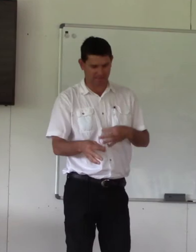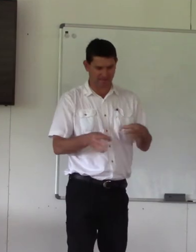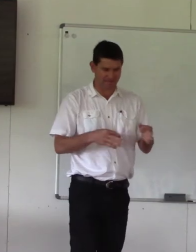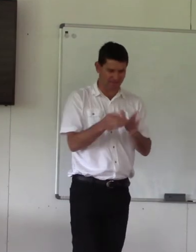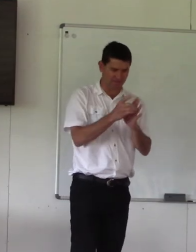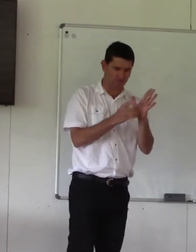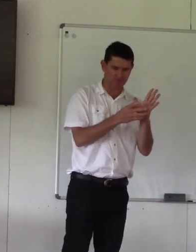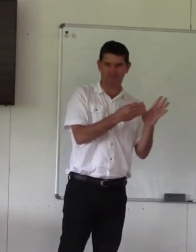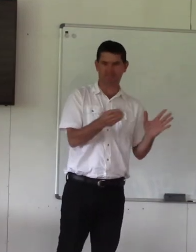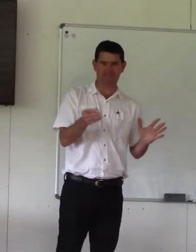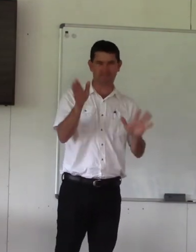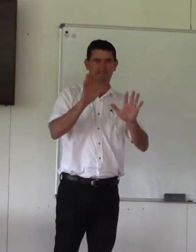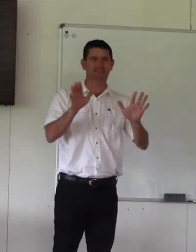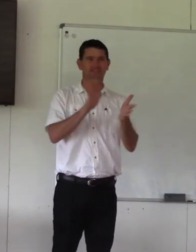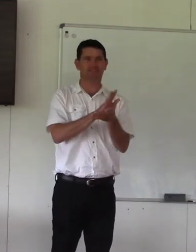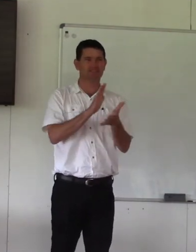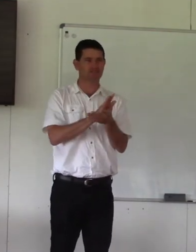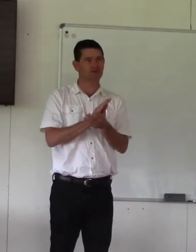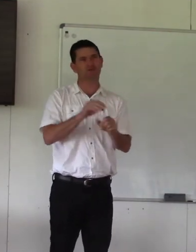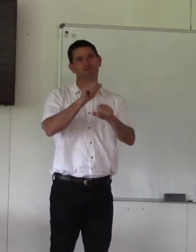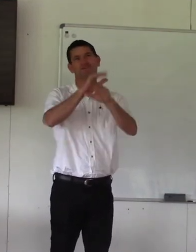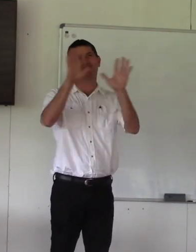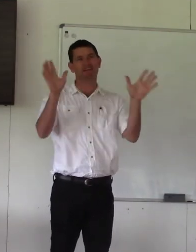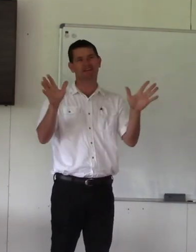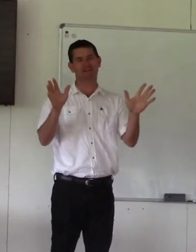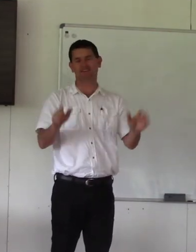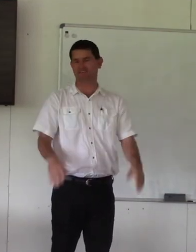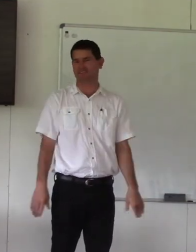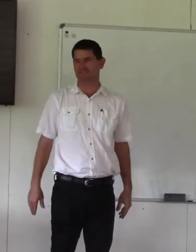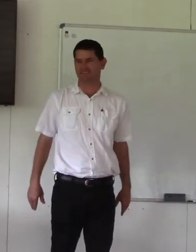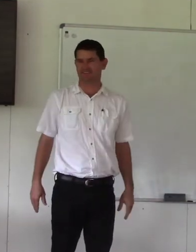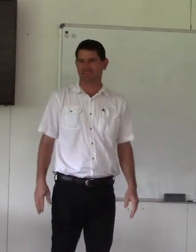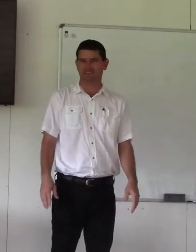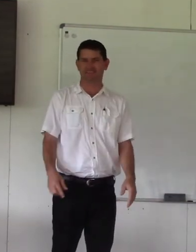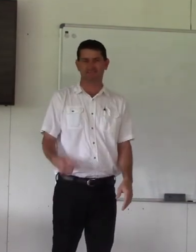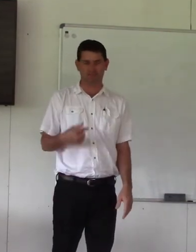Explaining the devotions and the Sunday school, very clear. Me,